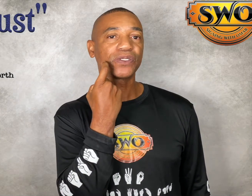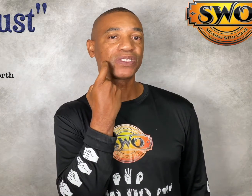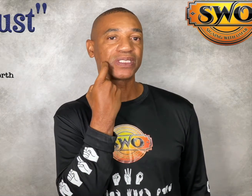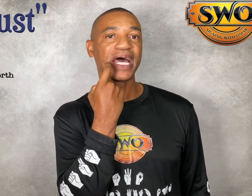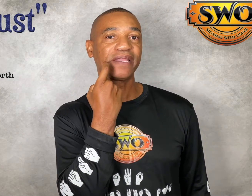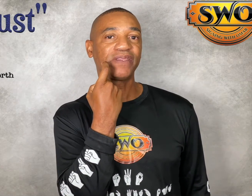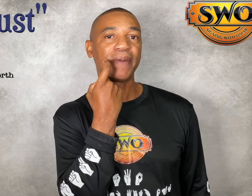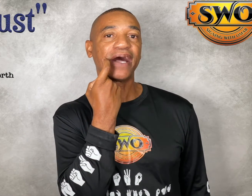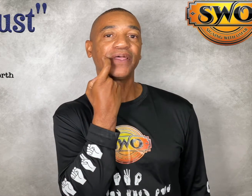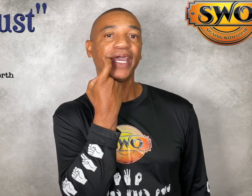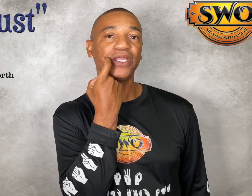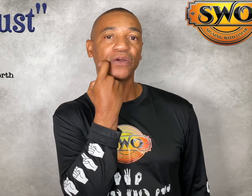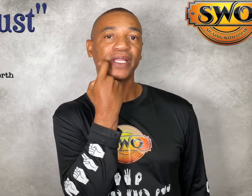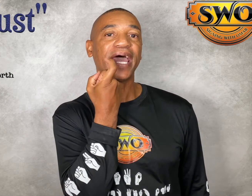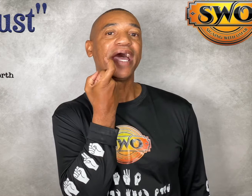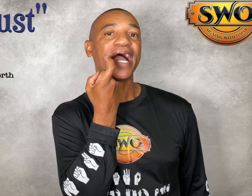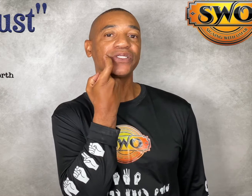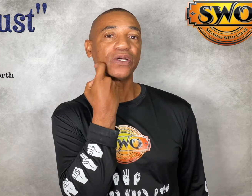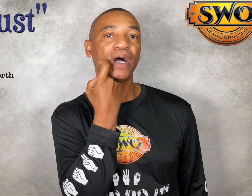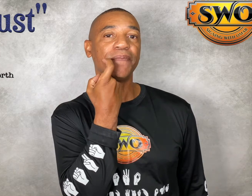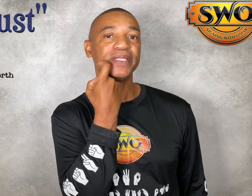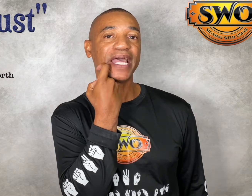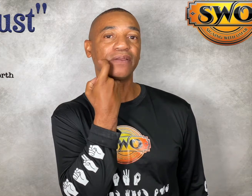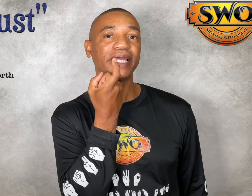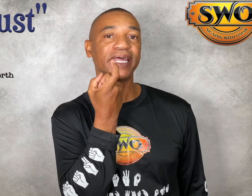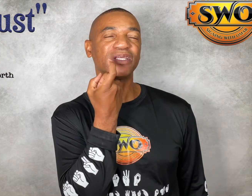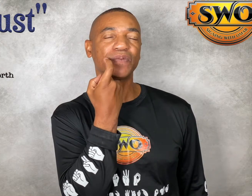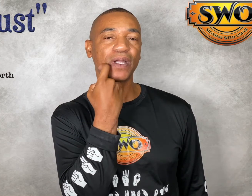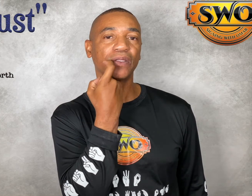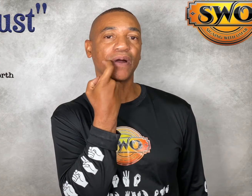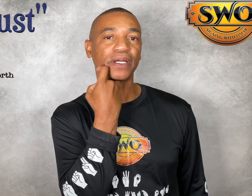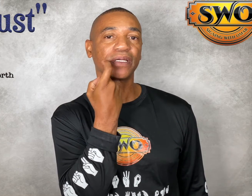the side of the mouth, and you're going to actually go up and down like that in a small little arc.